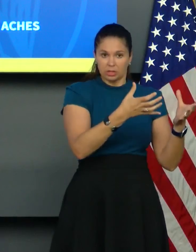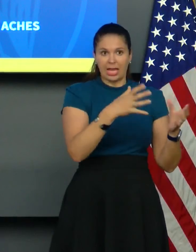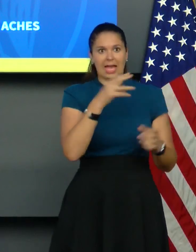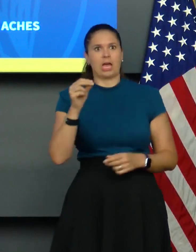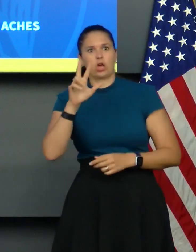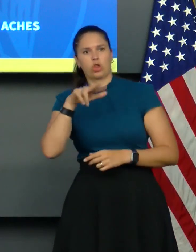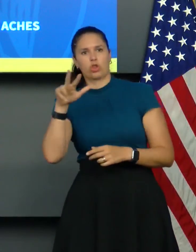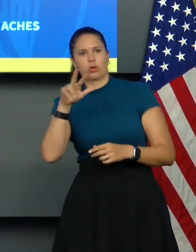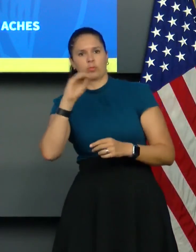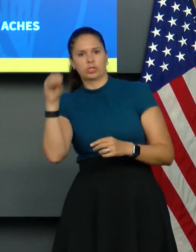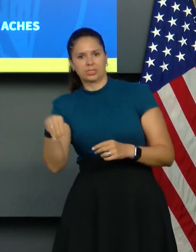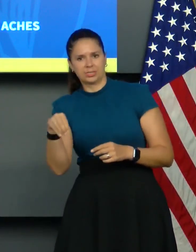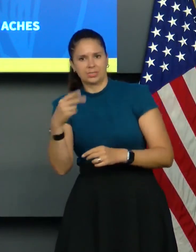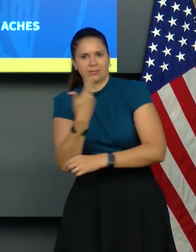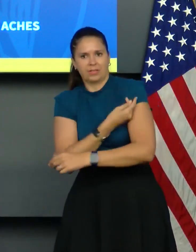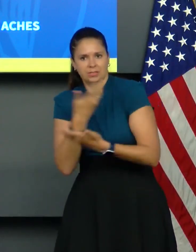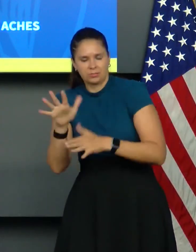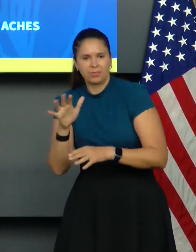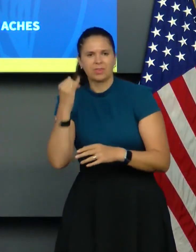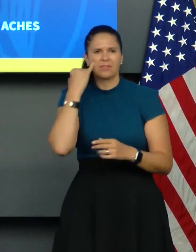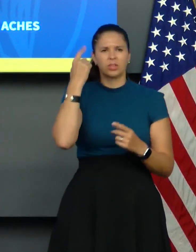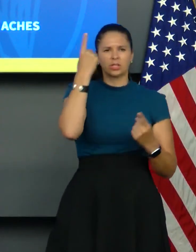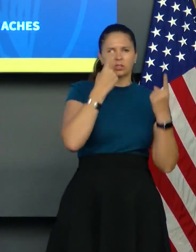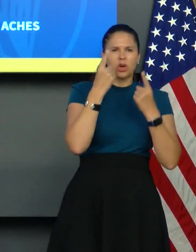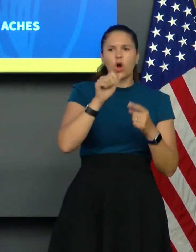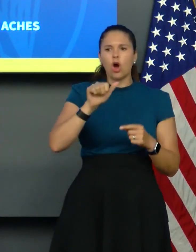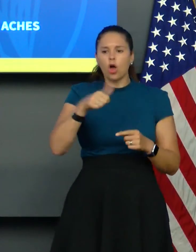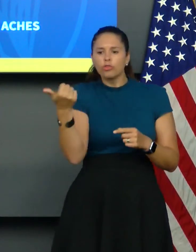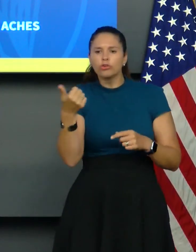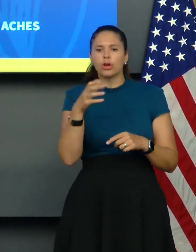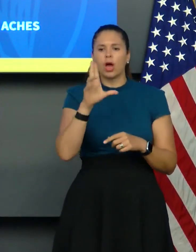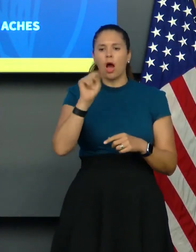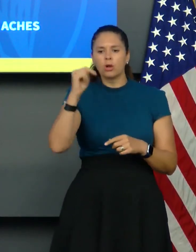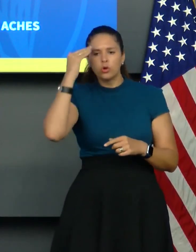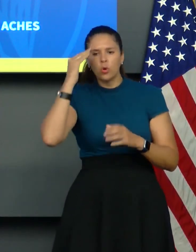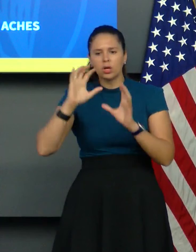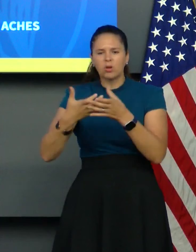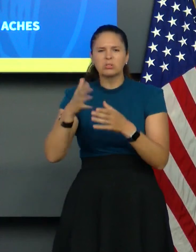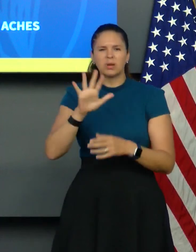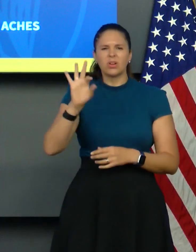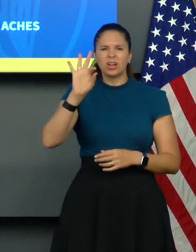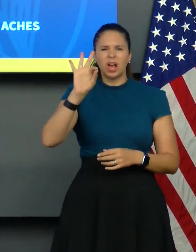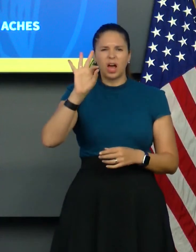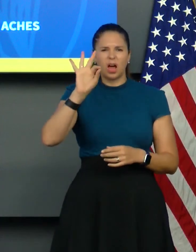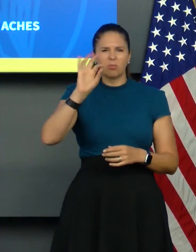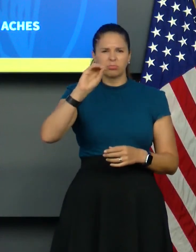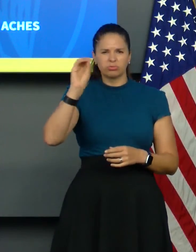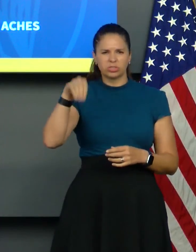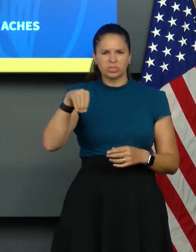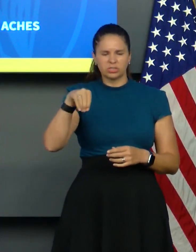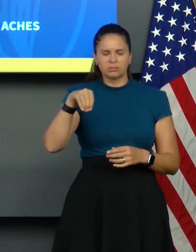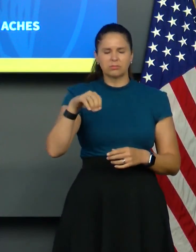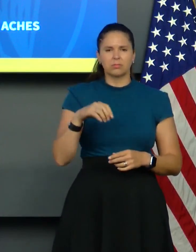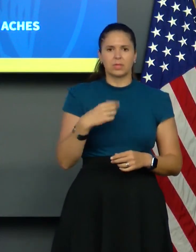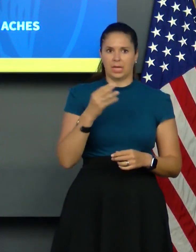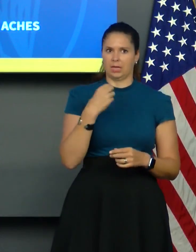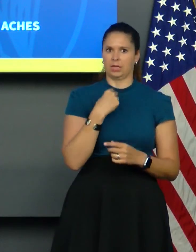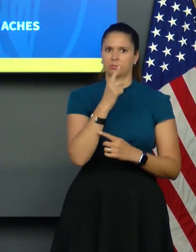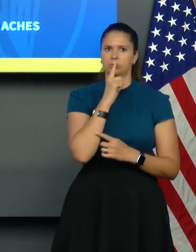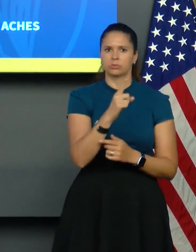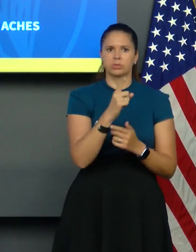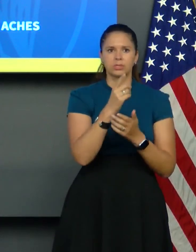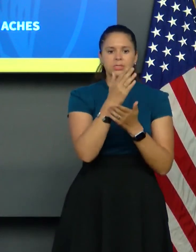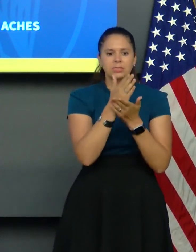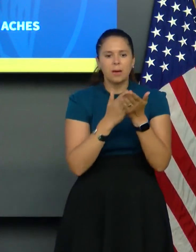into consideration the other and the unknown categories, which are about 9%, And I'm certain that